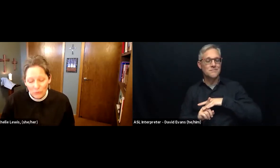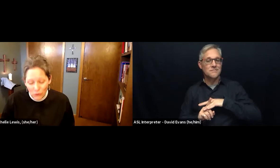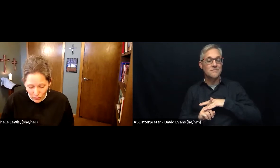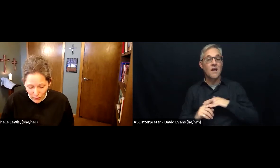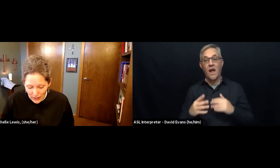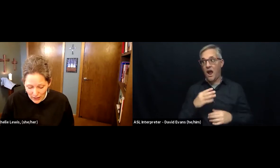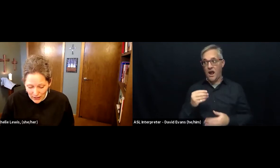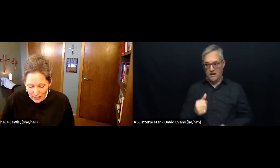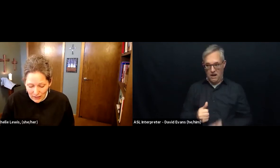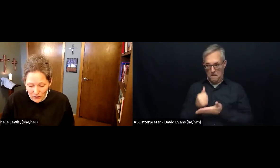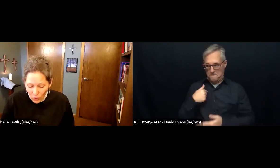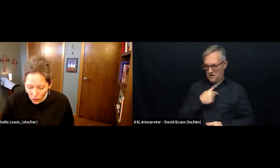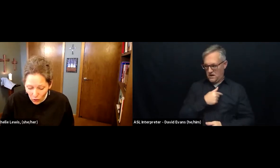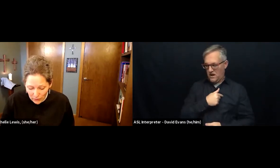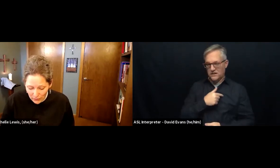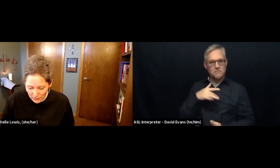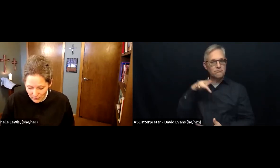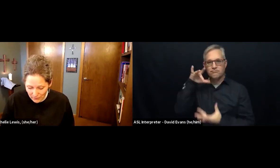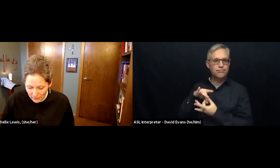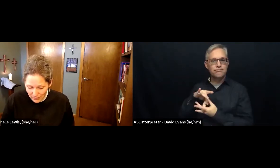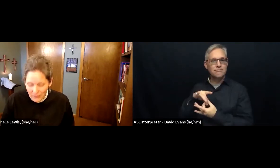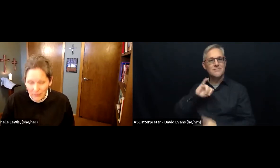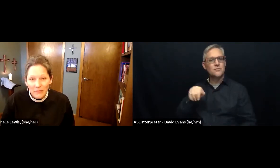to joy in hope,